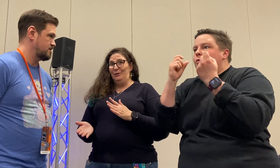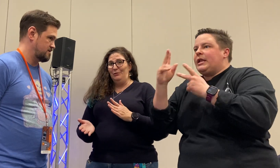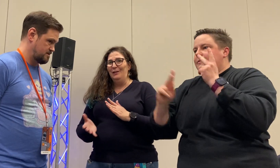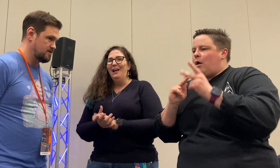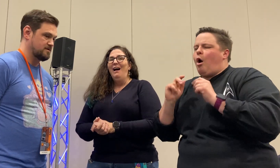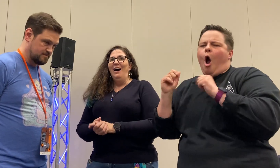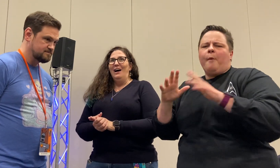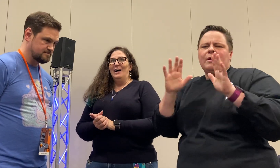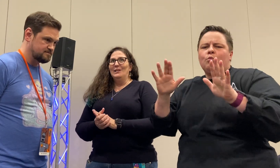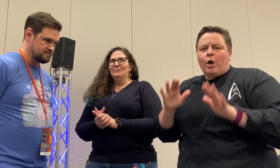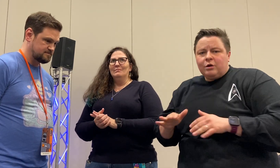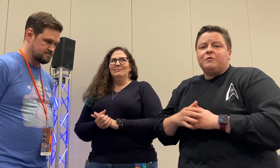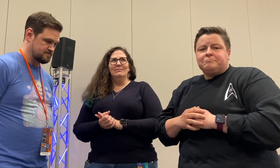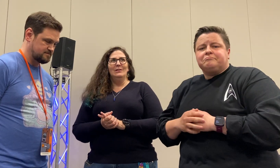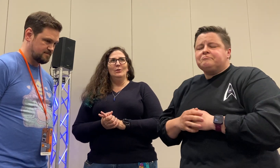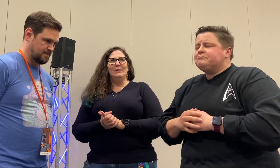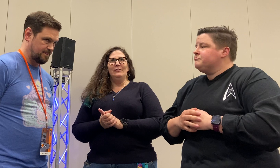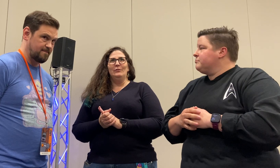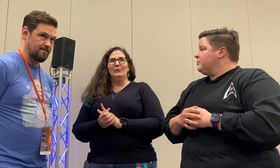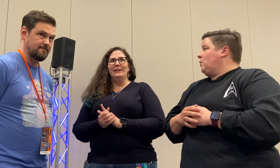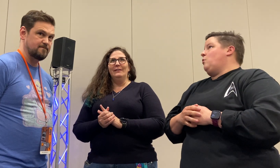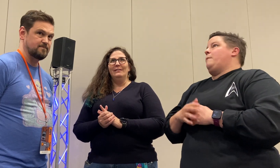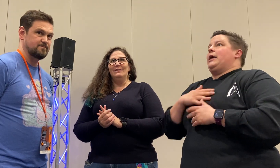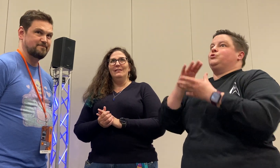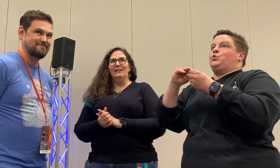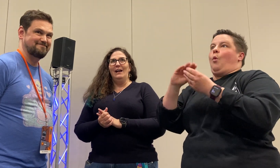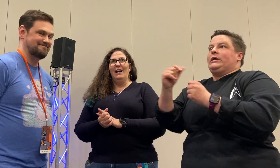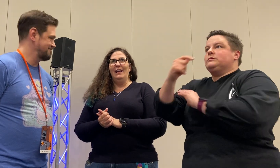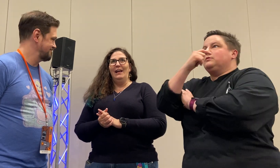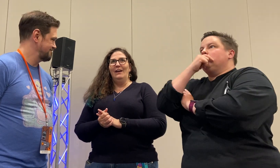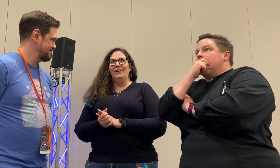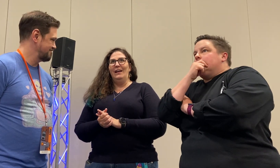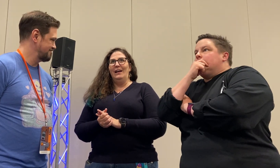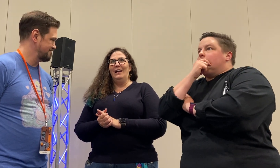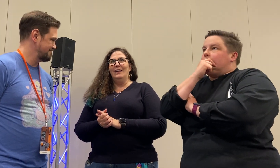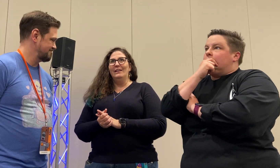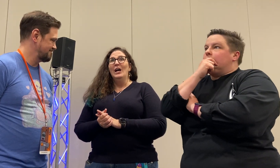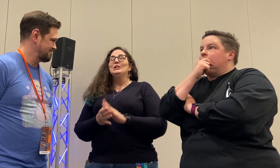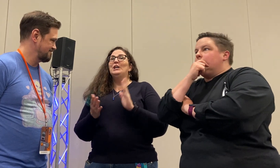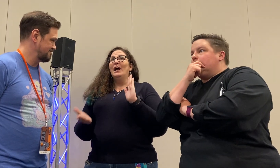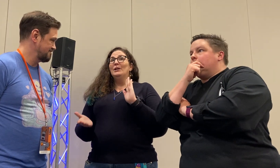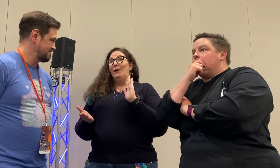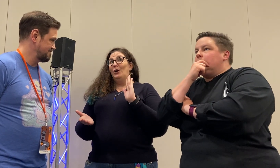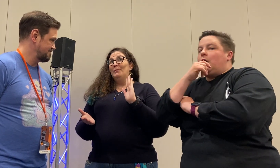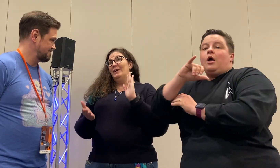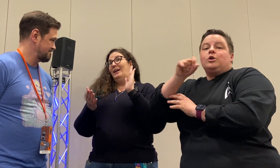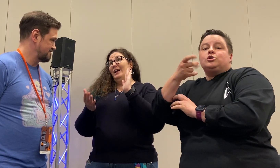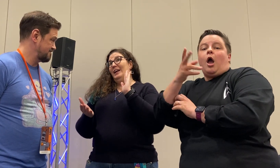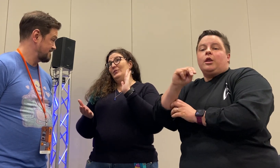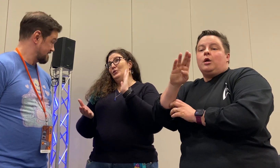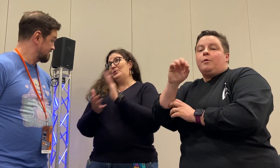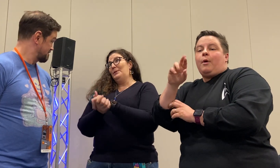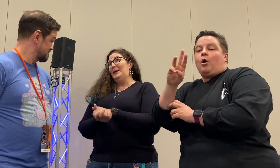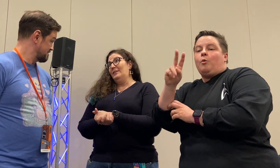wonderful. All my stories. I have had John and Borrowman, I had to strip his pants